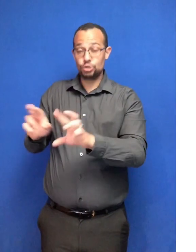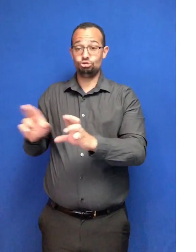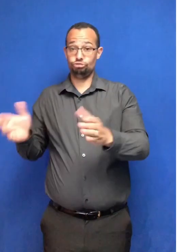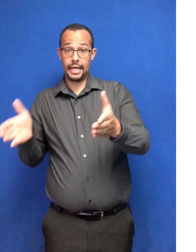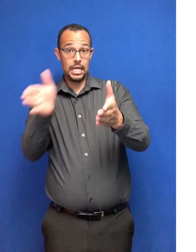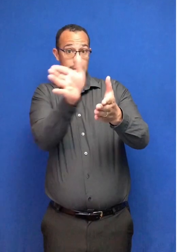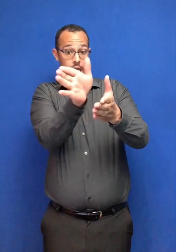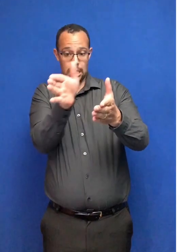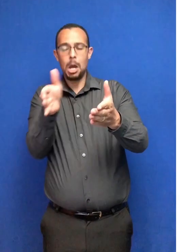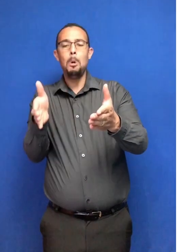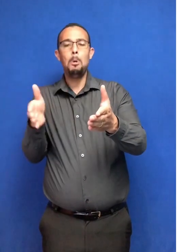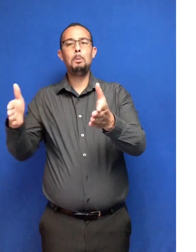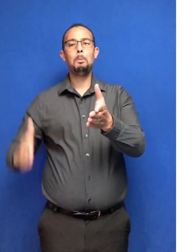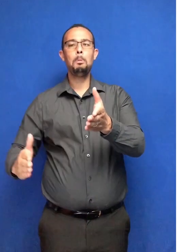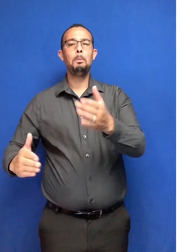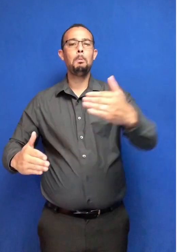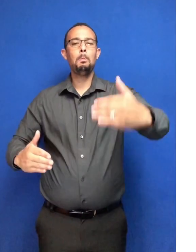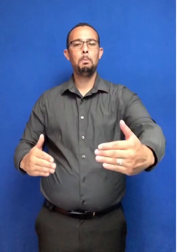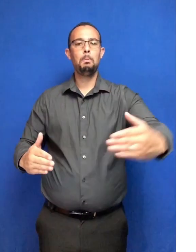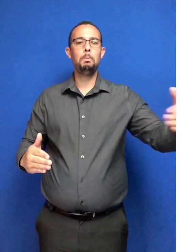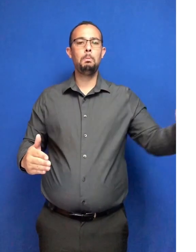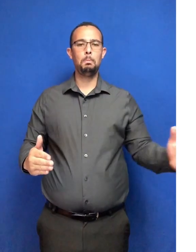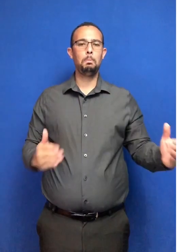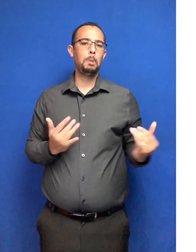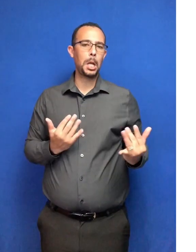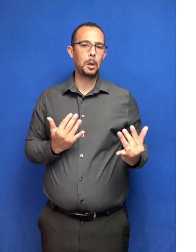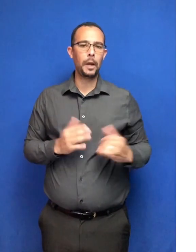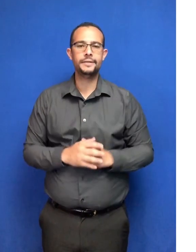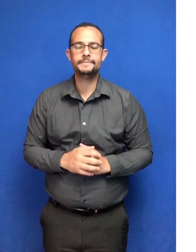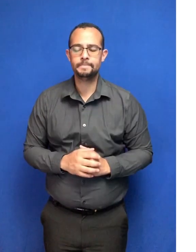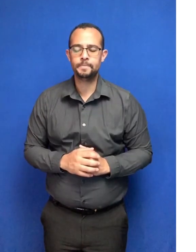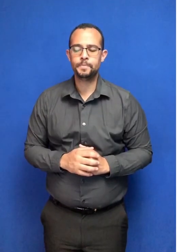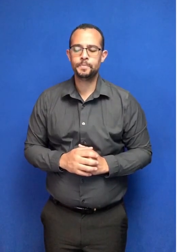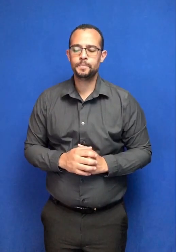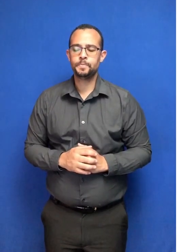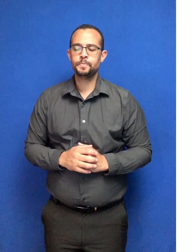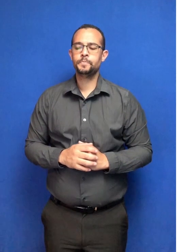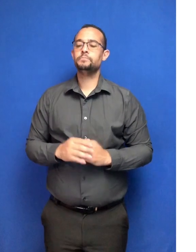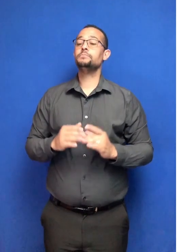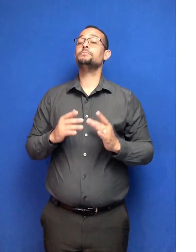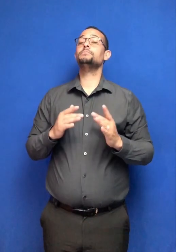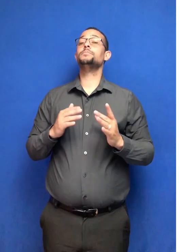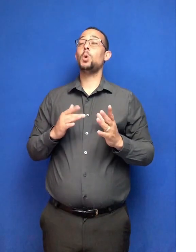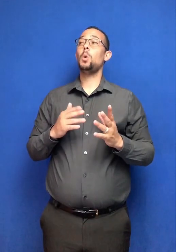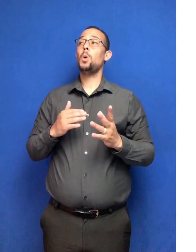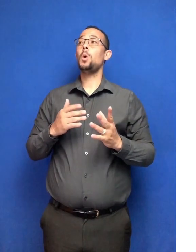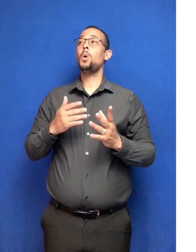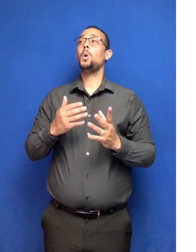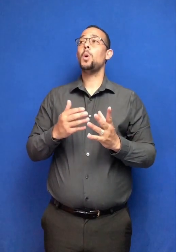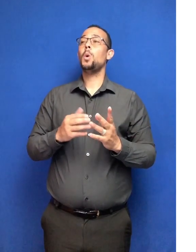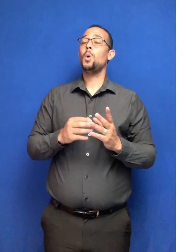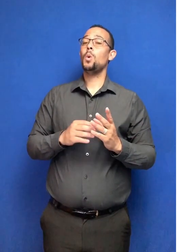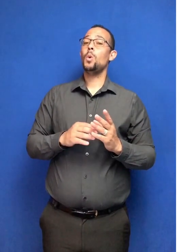When the hurricane is, if it's still approaching and you're in the 6 to 18 hours, again, continue to stay